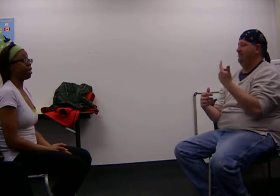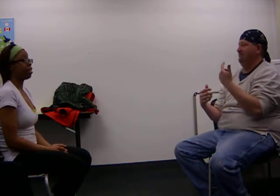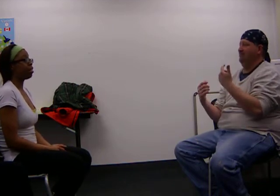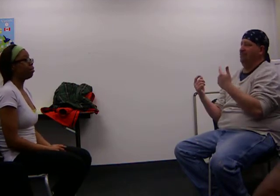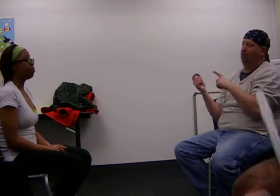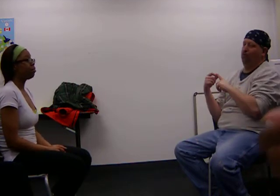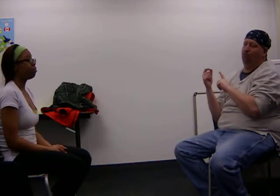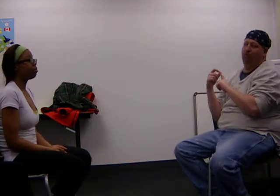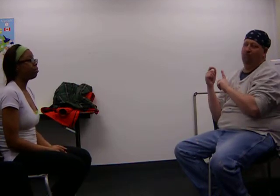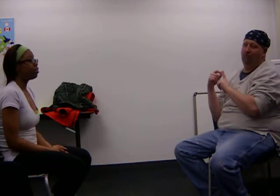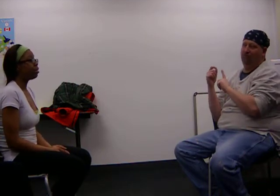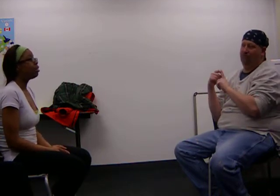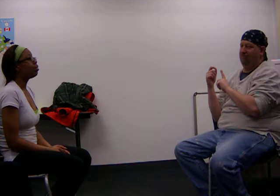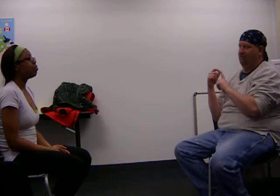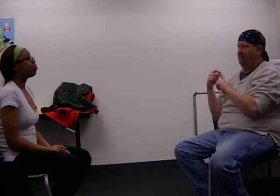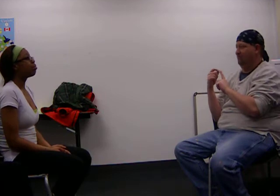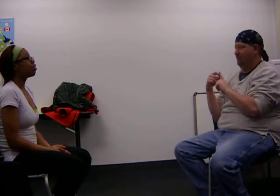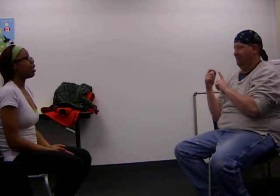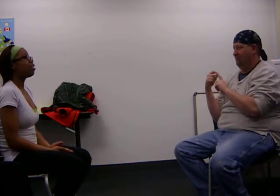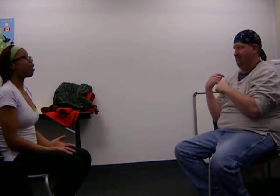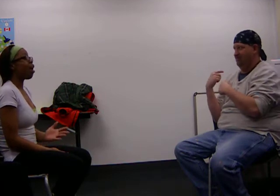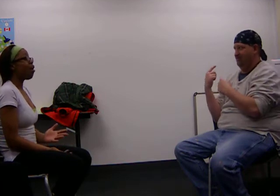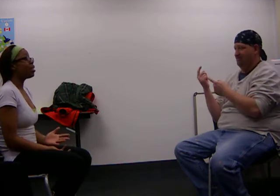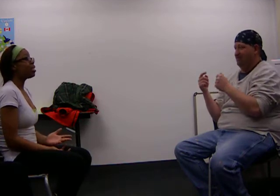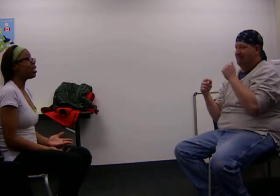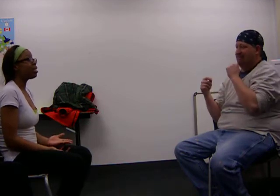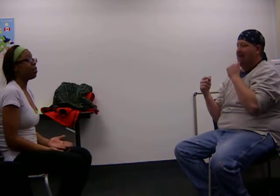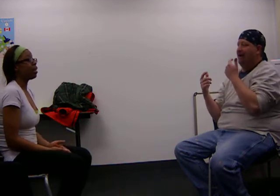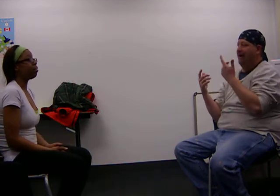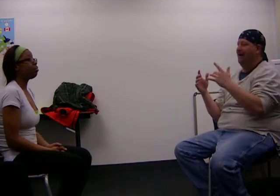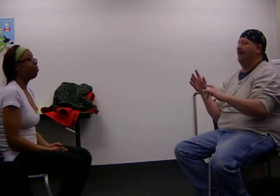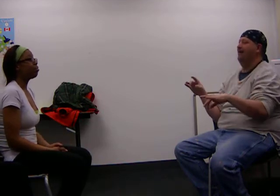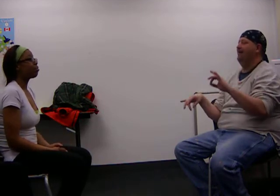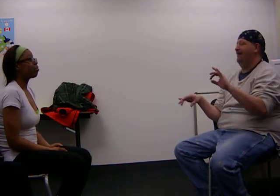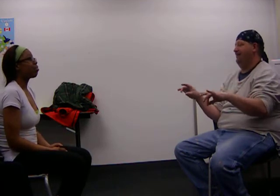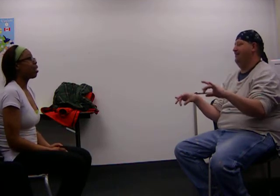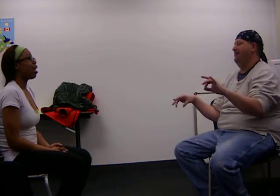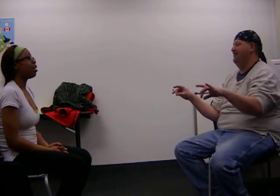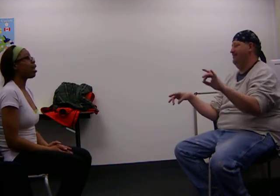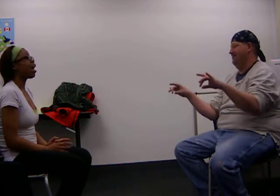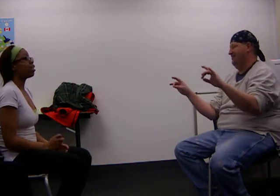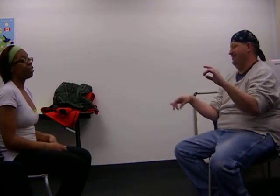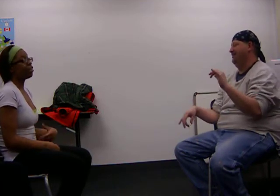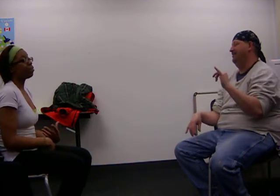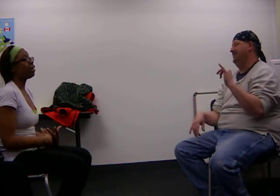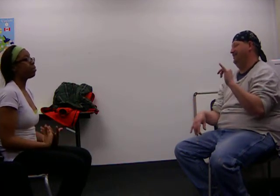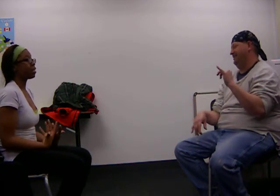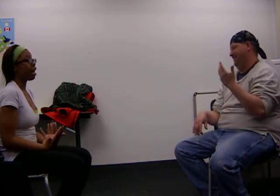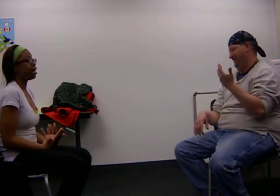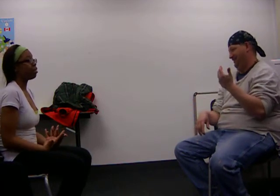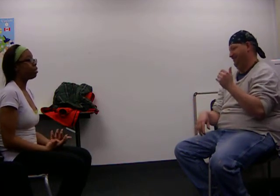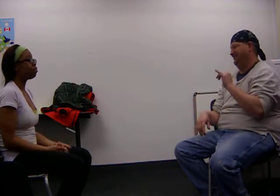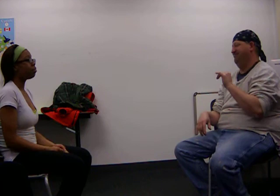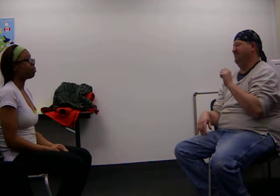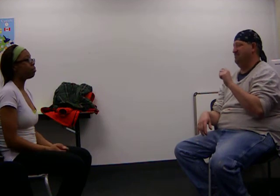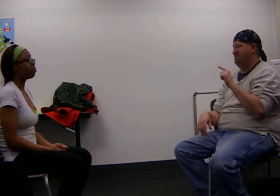ASL. And they used to always tease me. And then I had to learn to pick up signs.